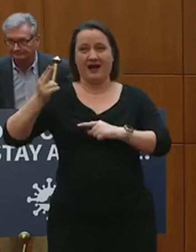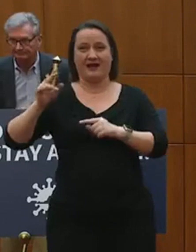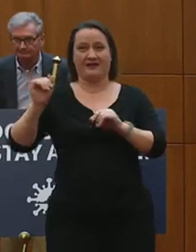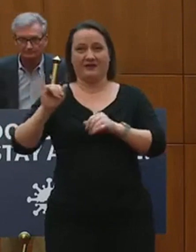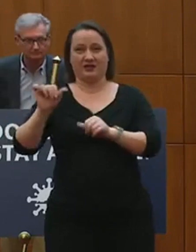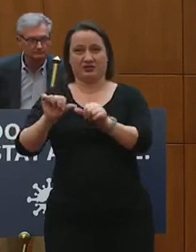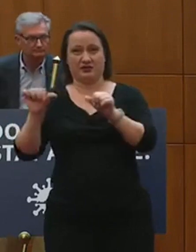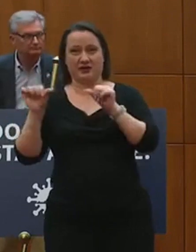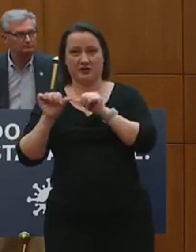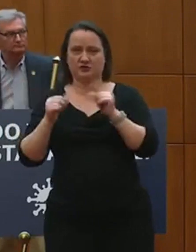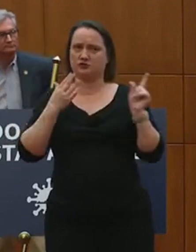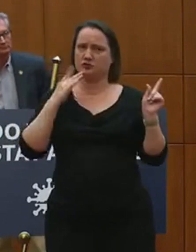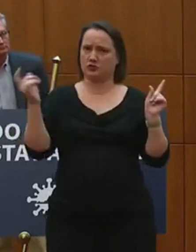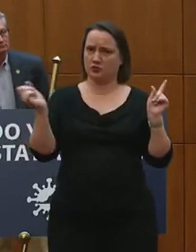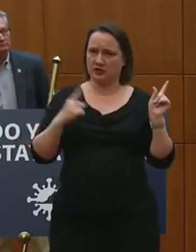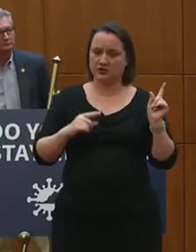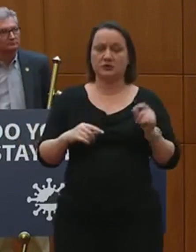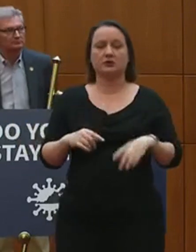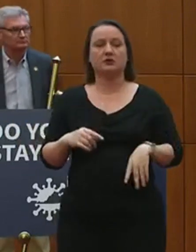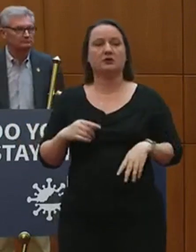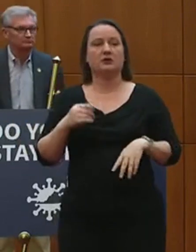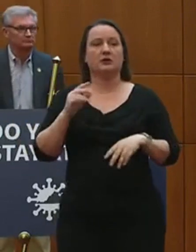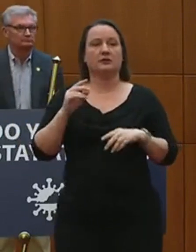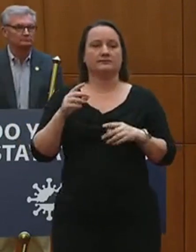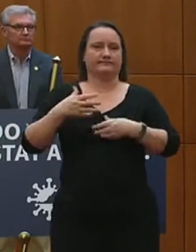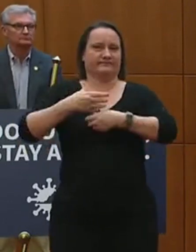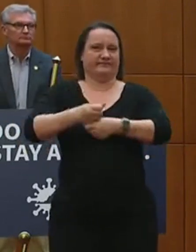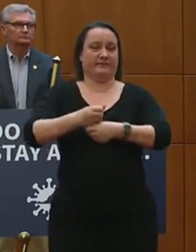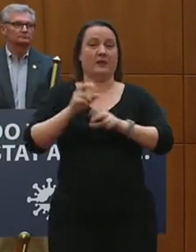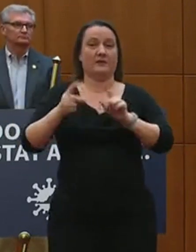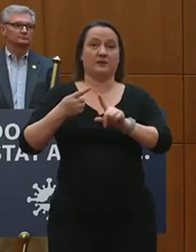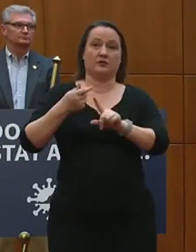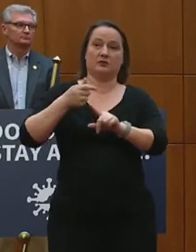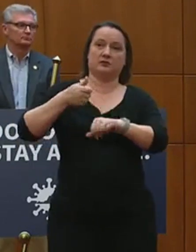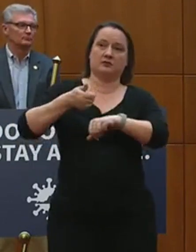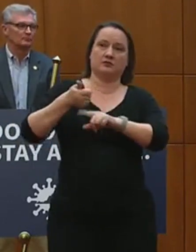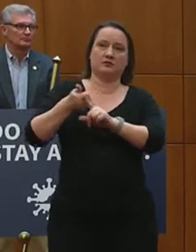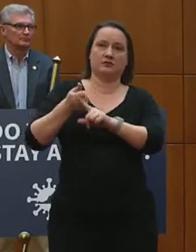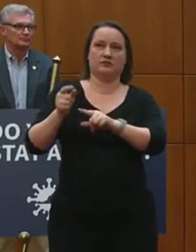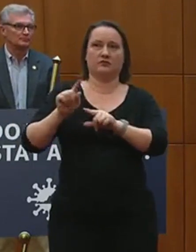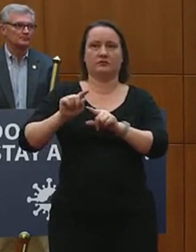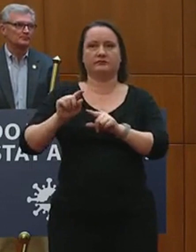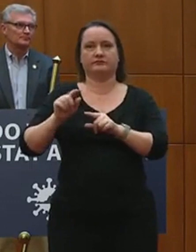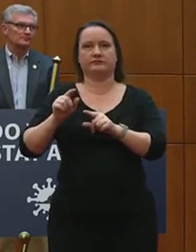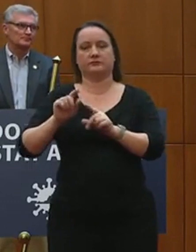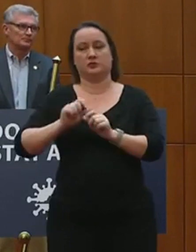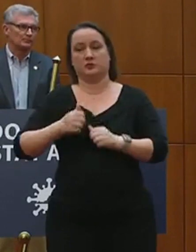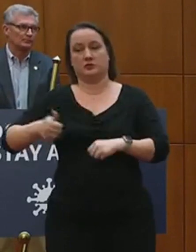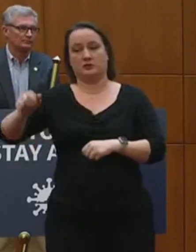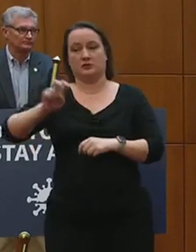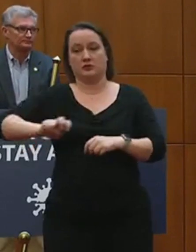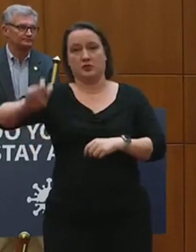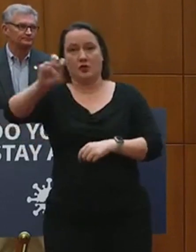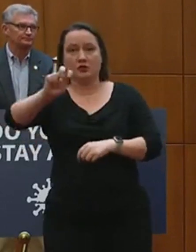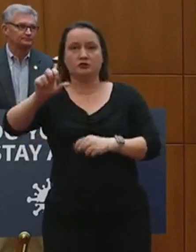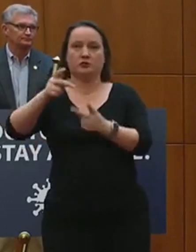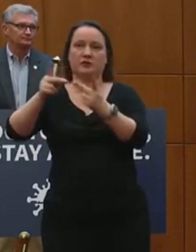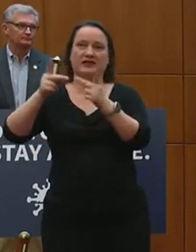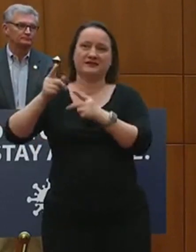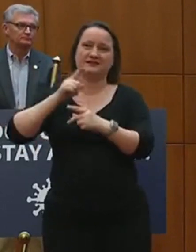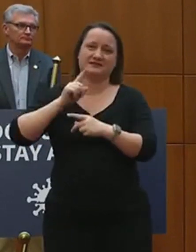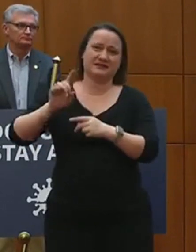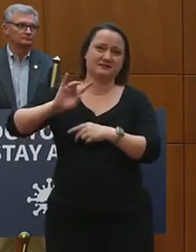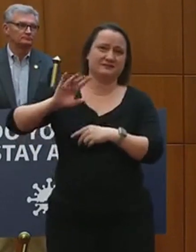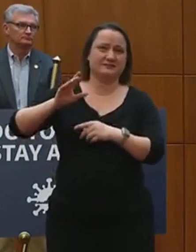about those individuals that have been in New York and are traveling to other areas of the country, in this case Virginia, and we